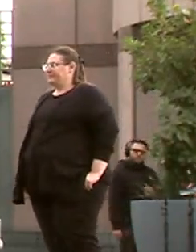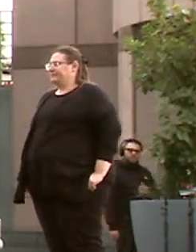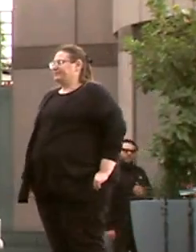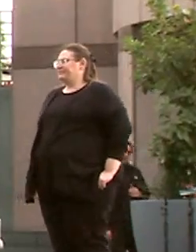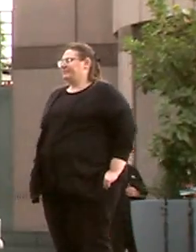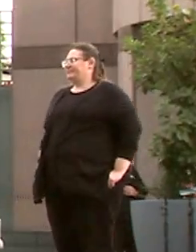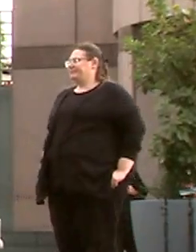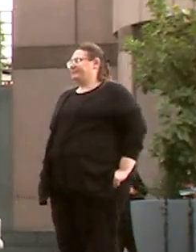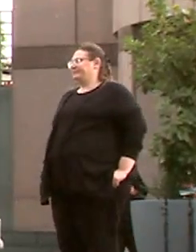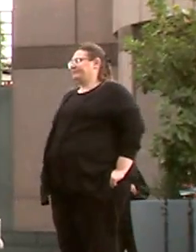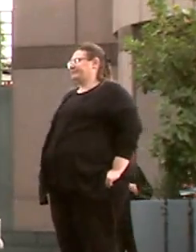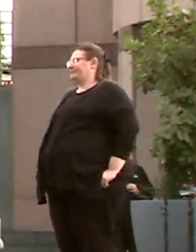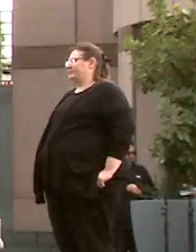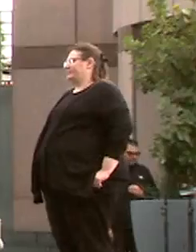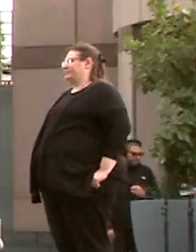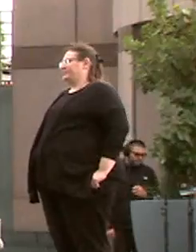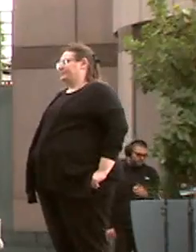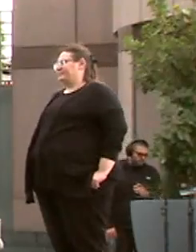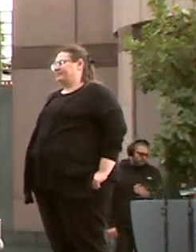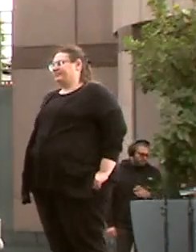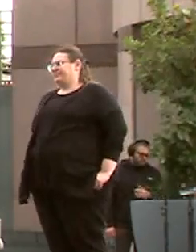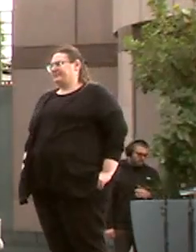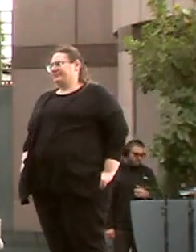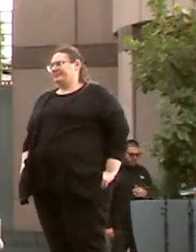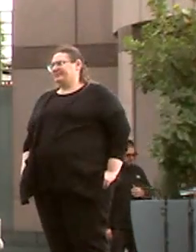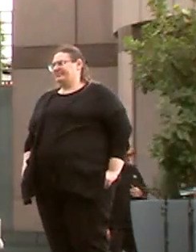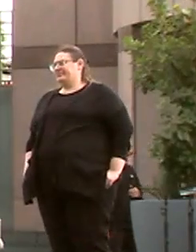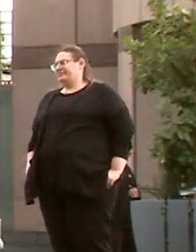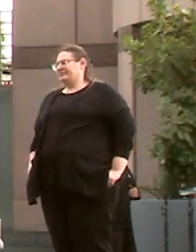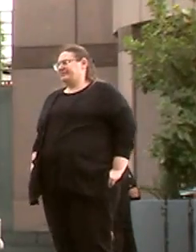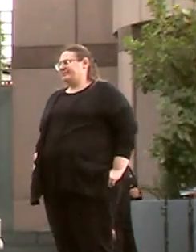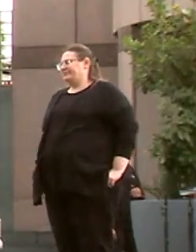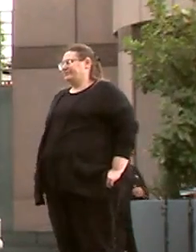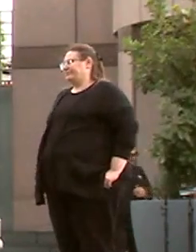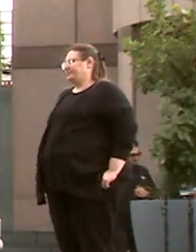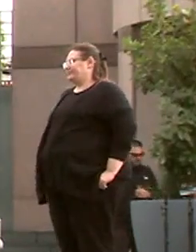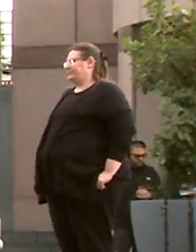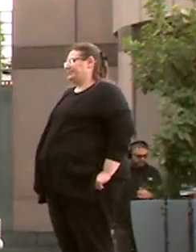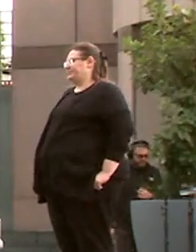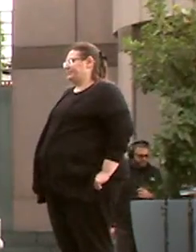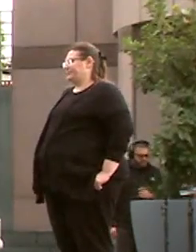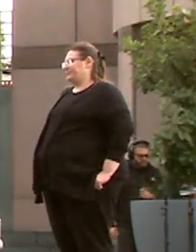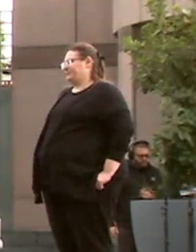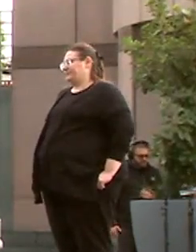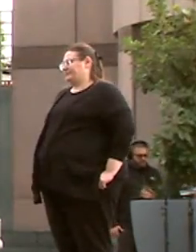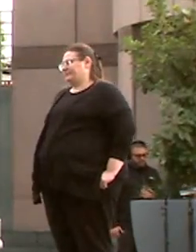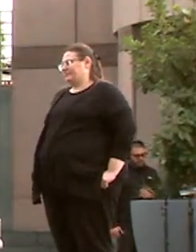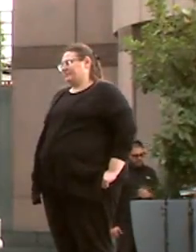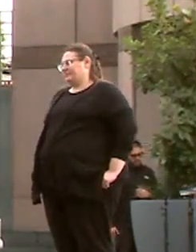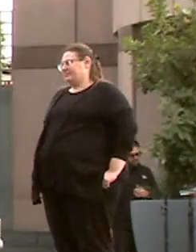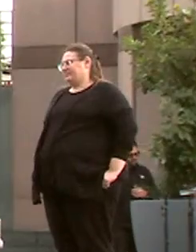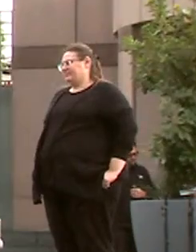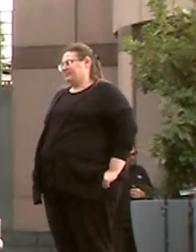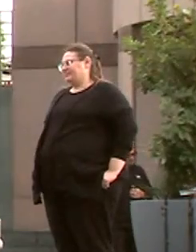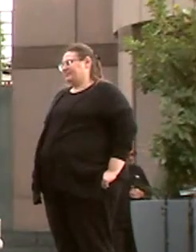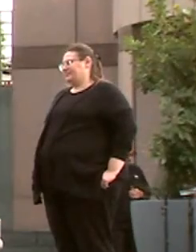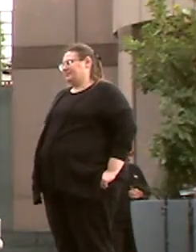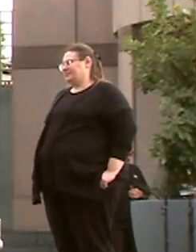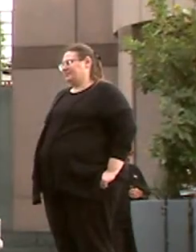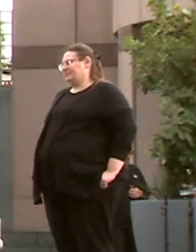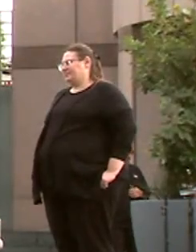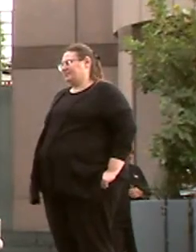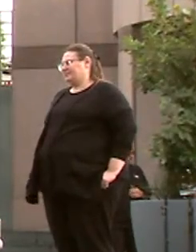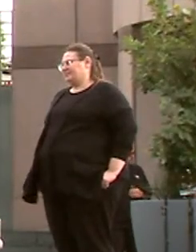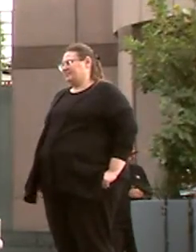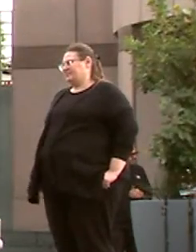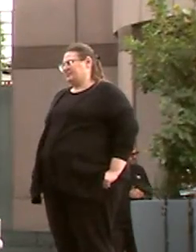with your experiences, like I was talking about. Once I leaned into everything, and other people, like, I know I forced them to, like,